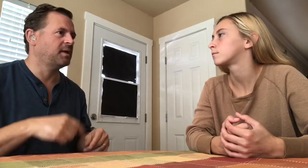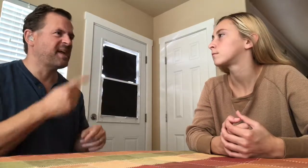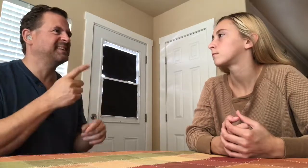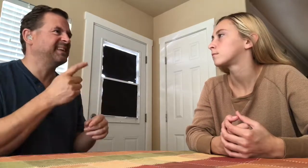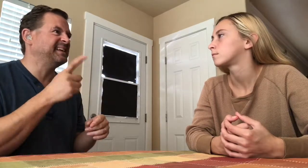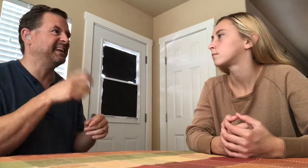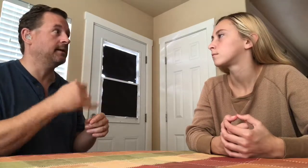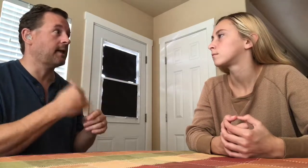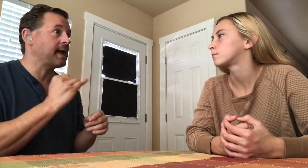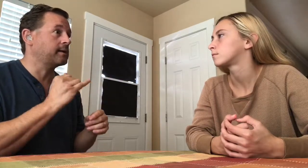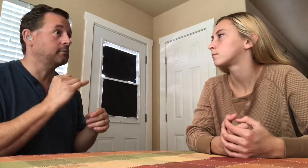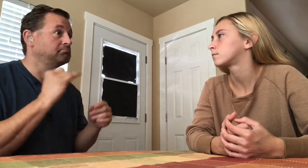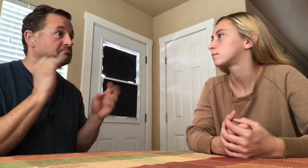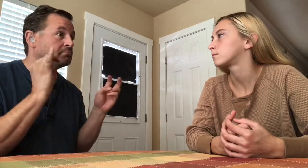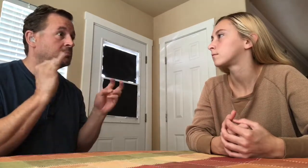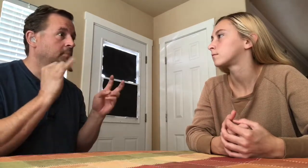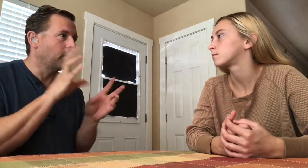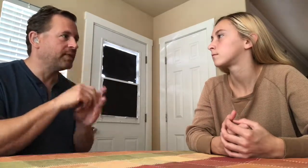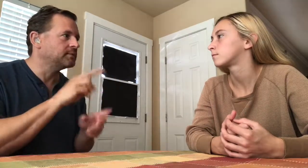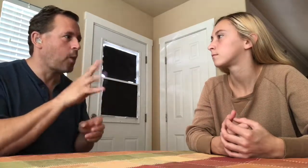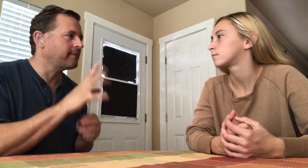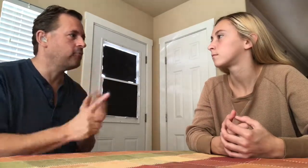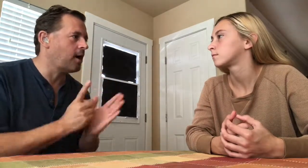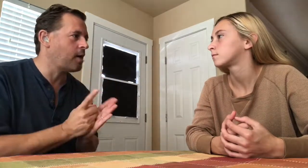They needed it like within 24 hours.